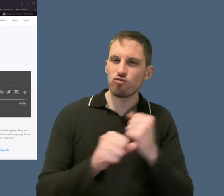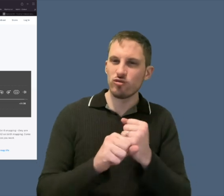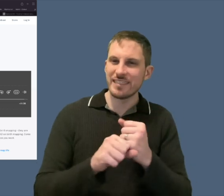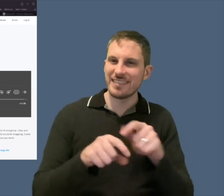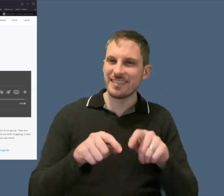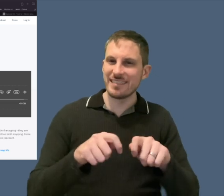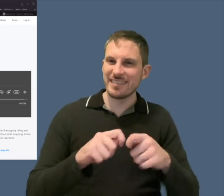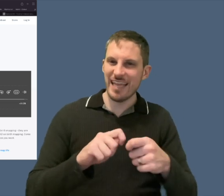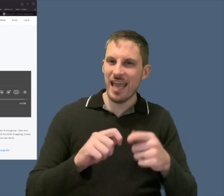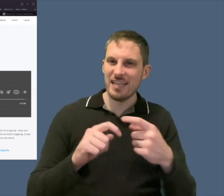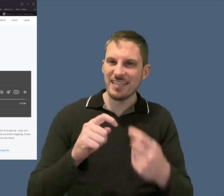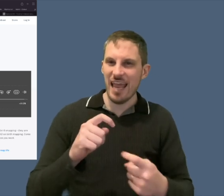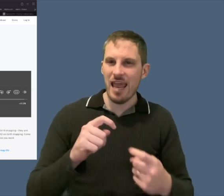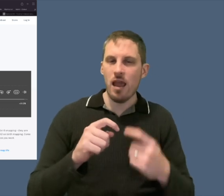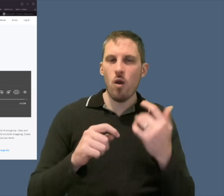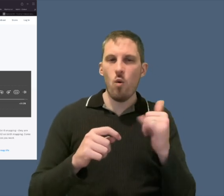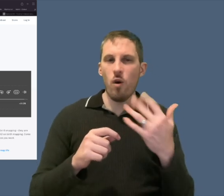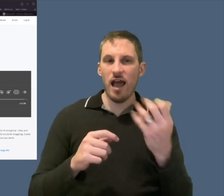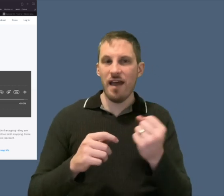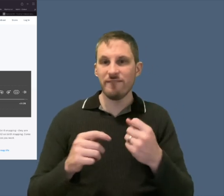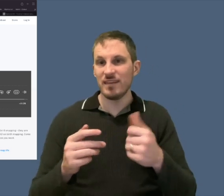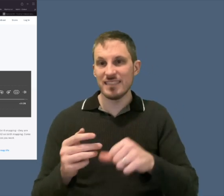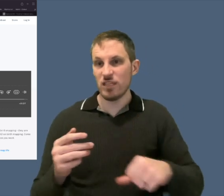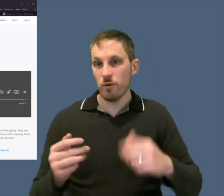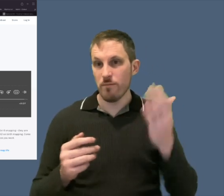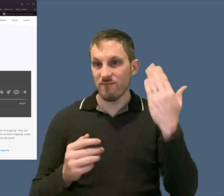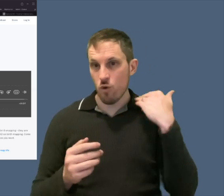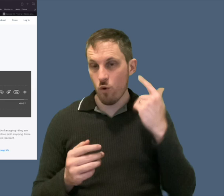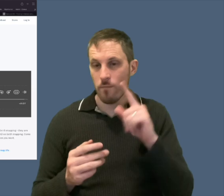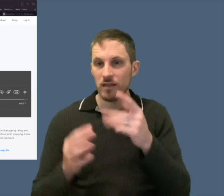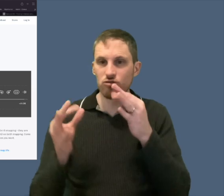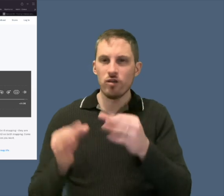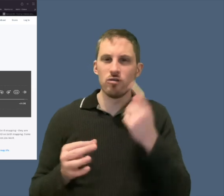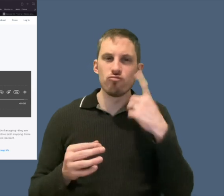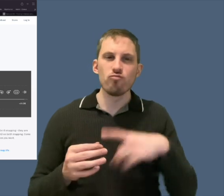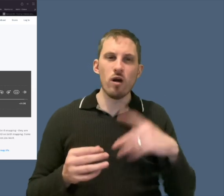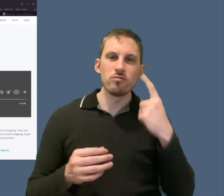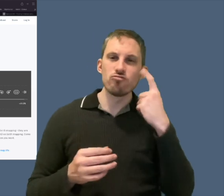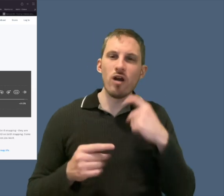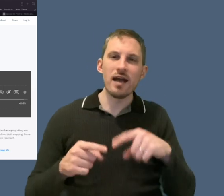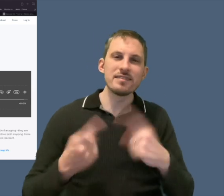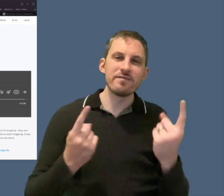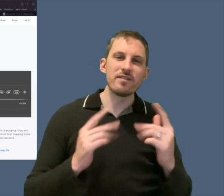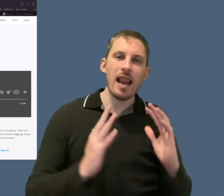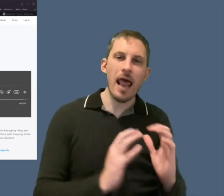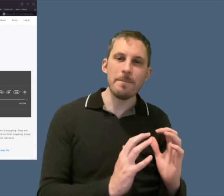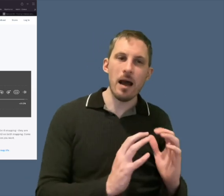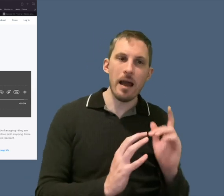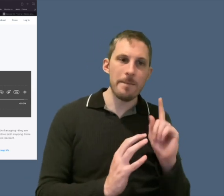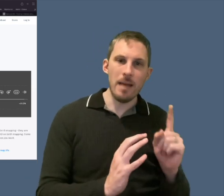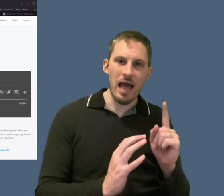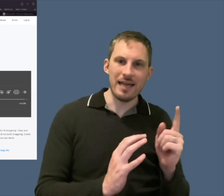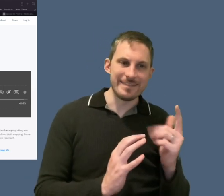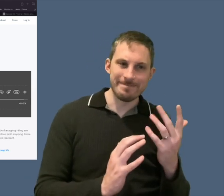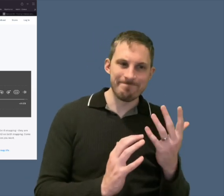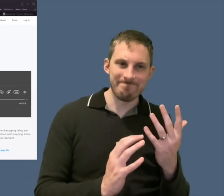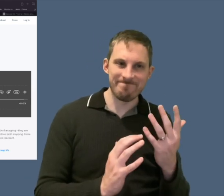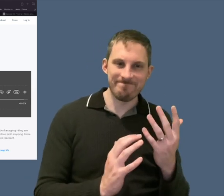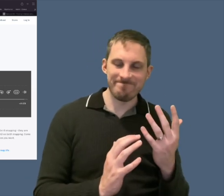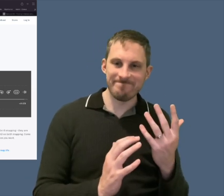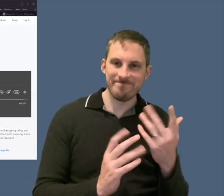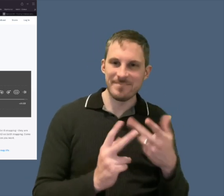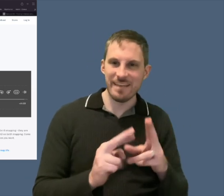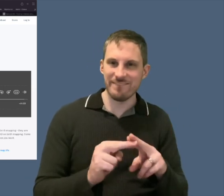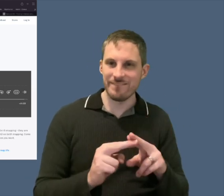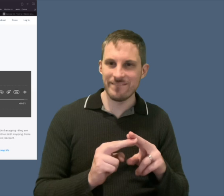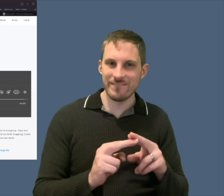previous cesarean, so she's a VBAC, but she's decided she just wanted to give labour a chance, but if that's the direction labour is